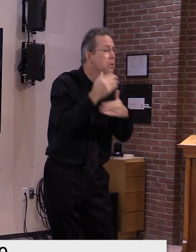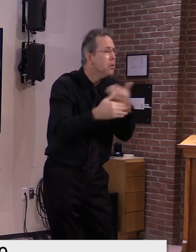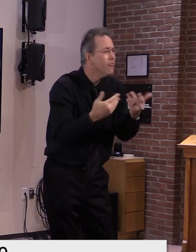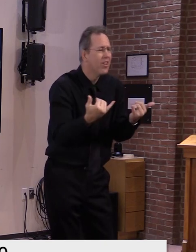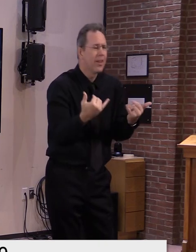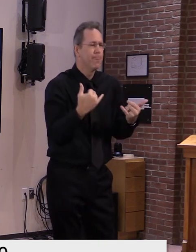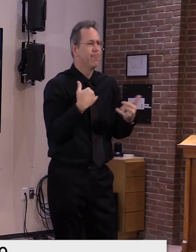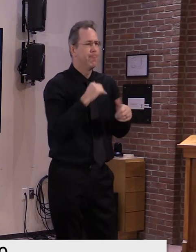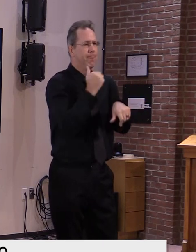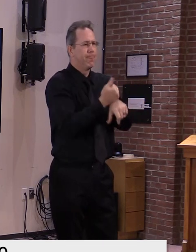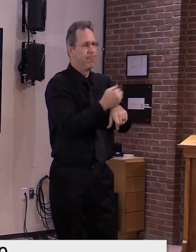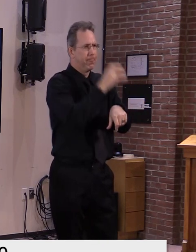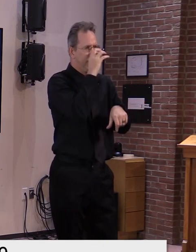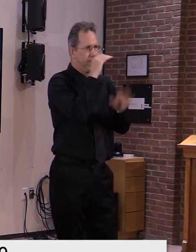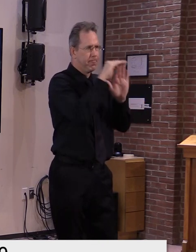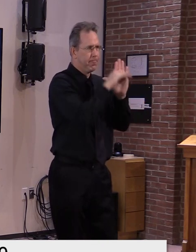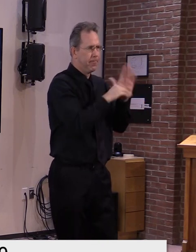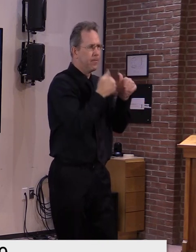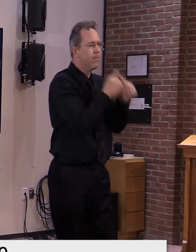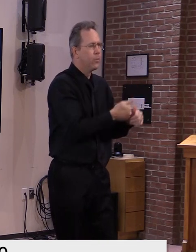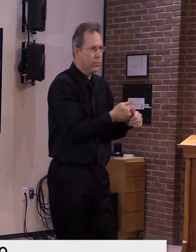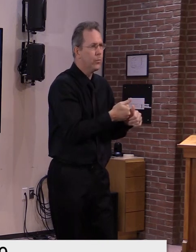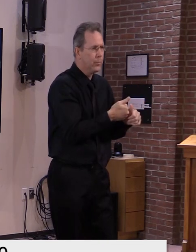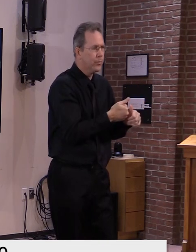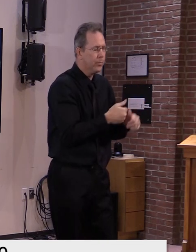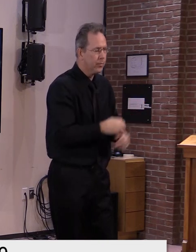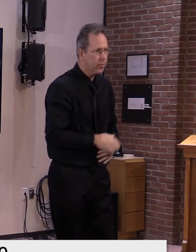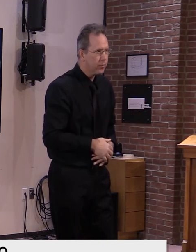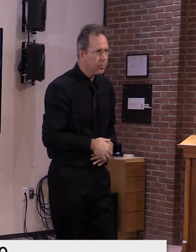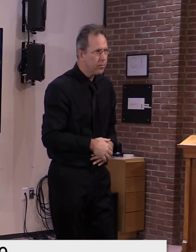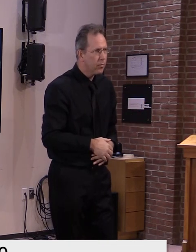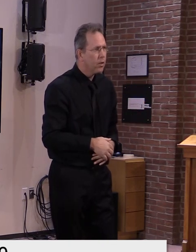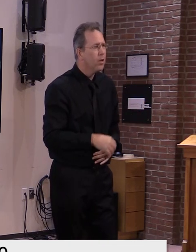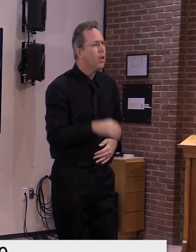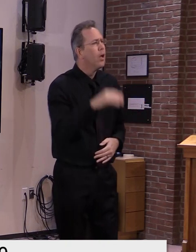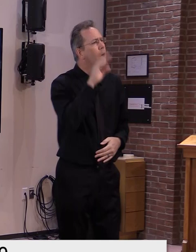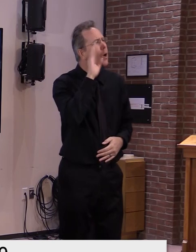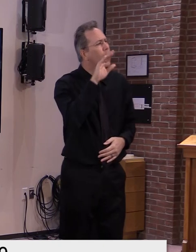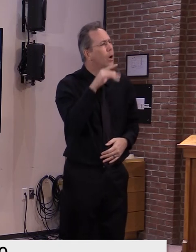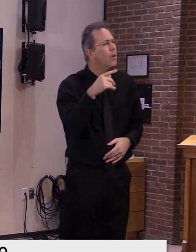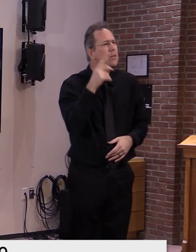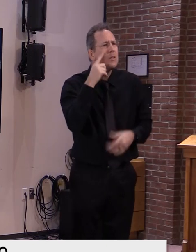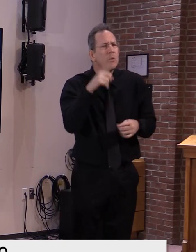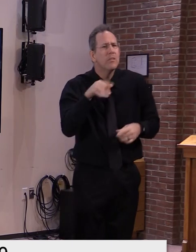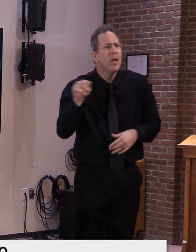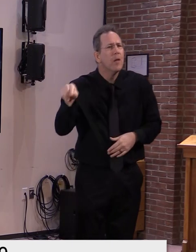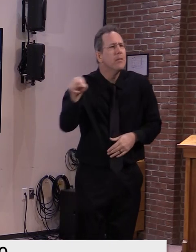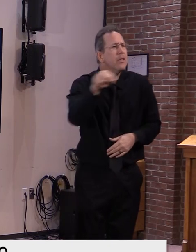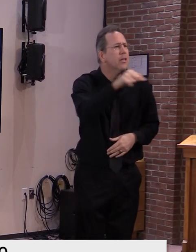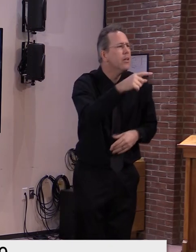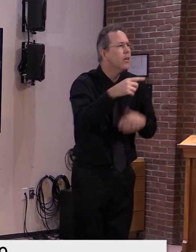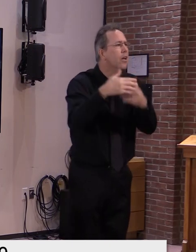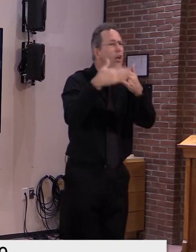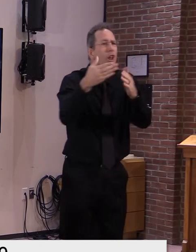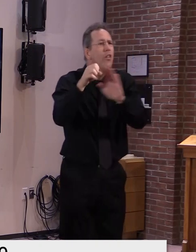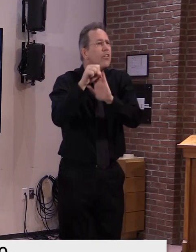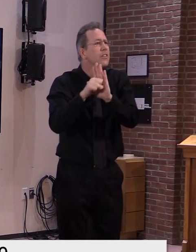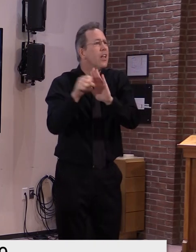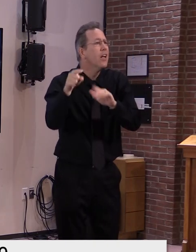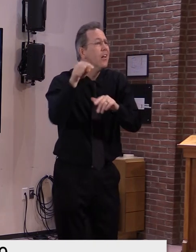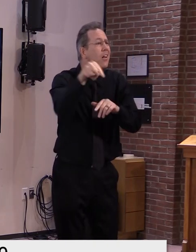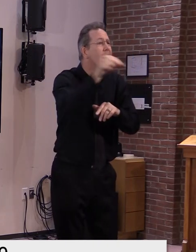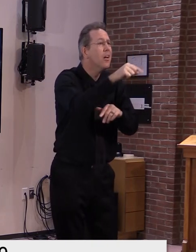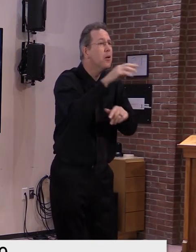steps. We also have to be aware of our surroundings and what's going on in other states, which, as you'll hear from